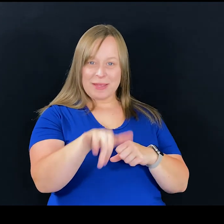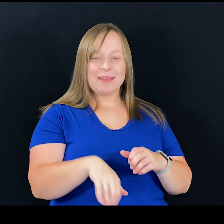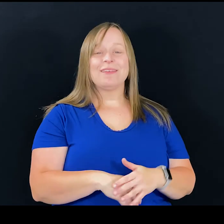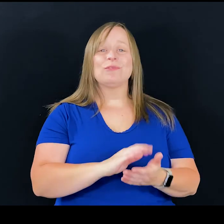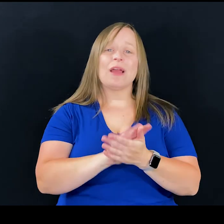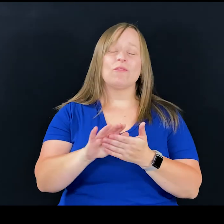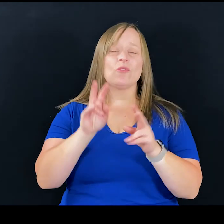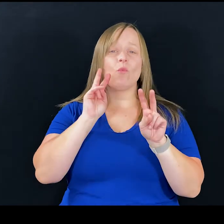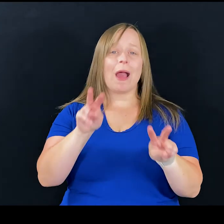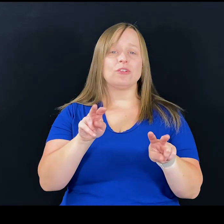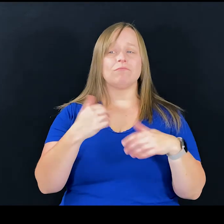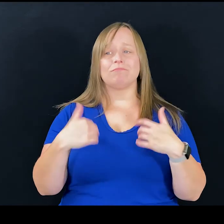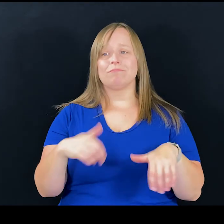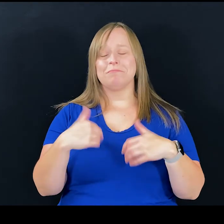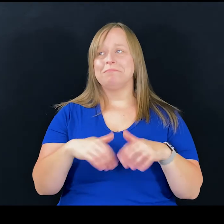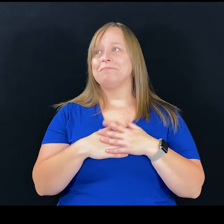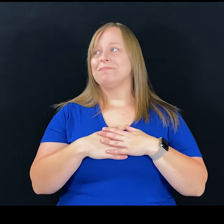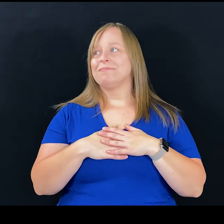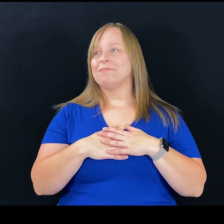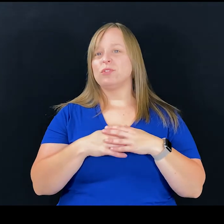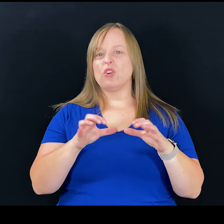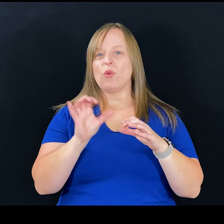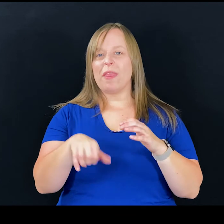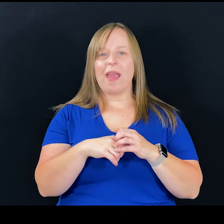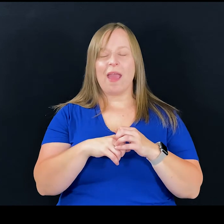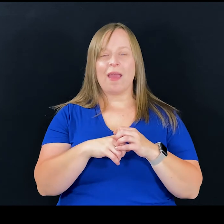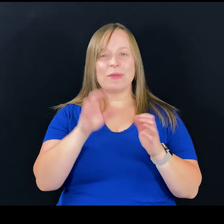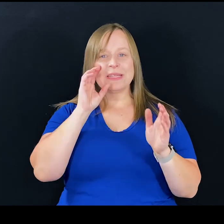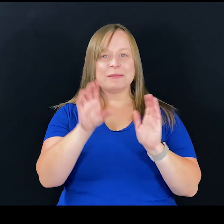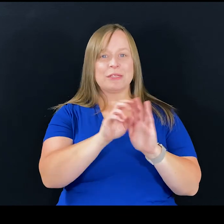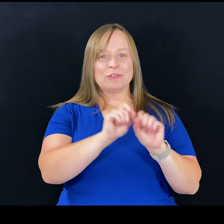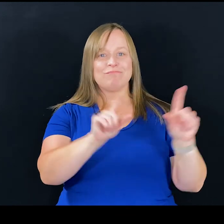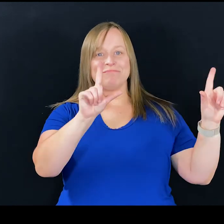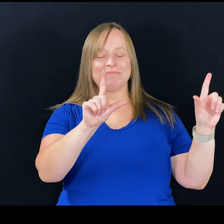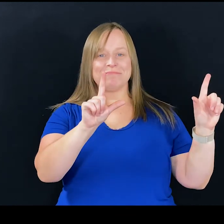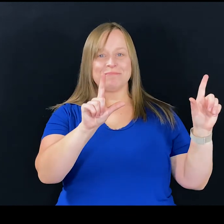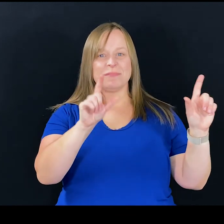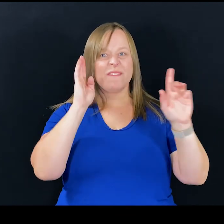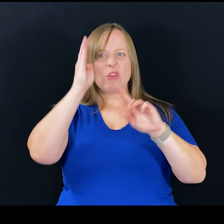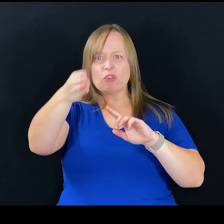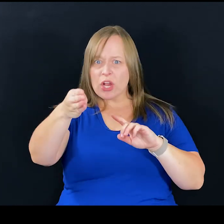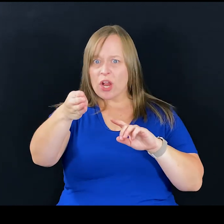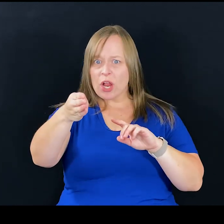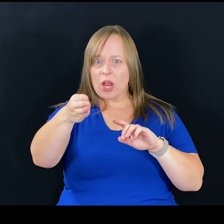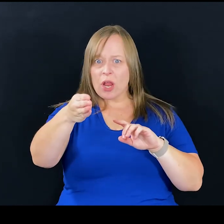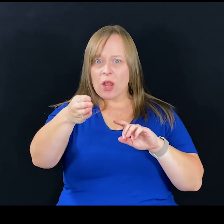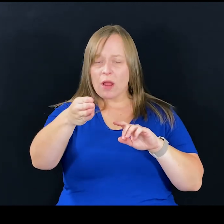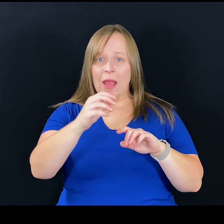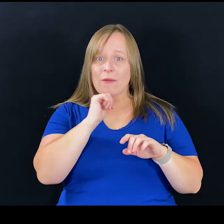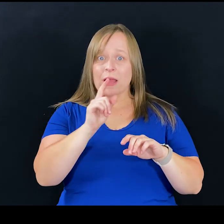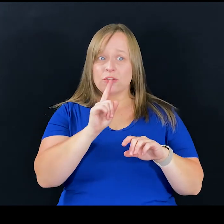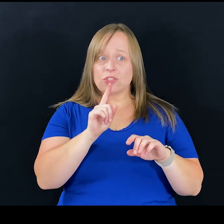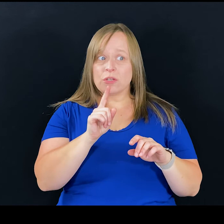nice. Oh, to watch him do that with these pictures, and then to put what his future,